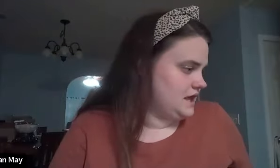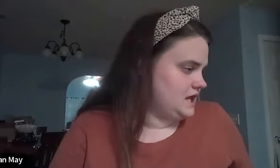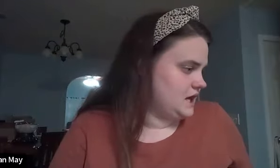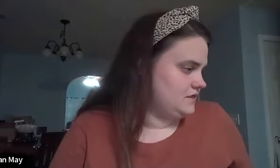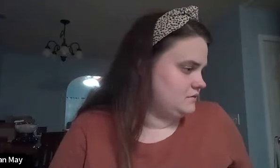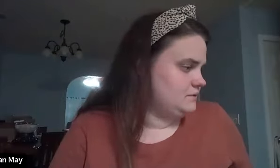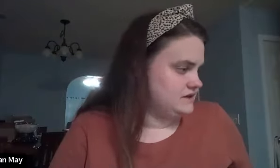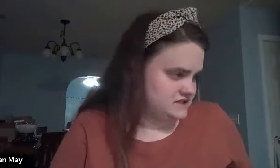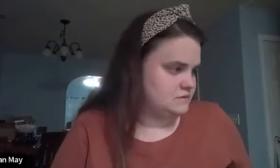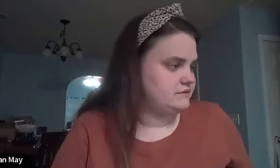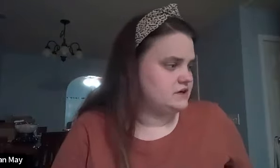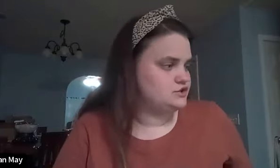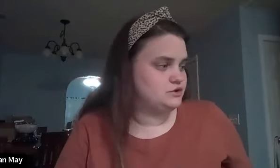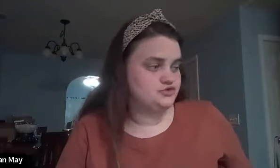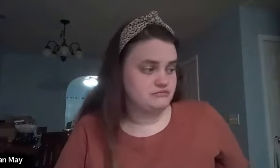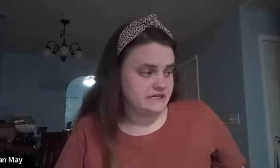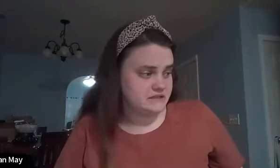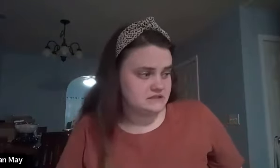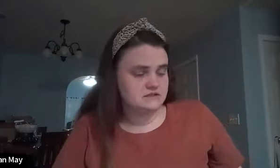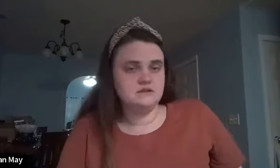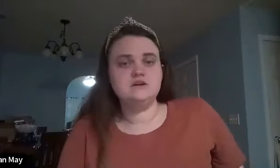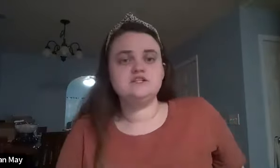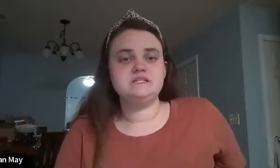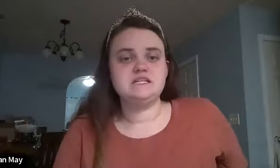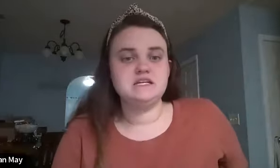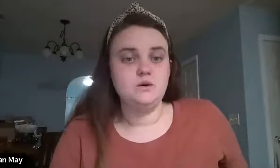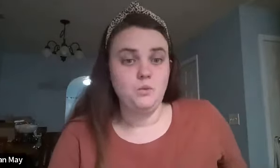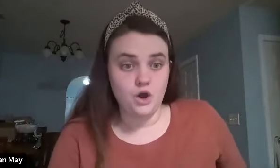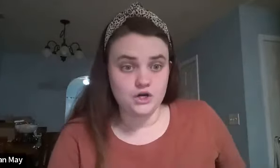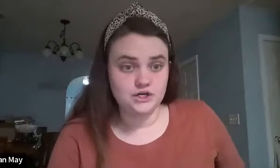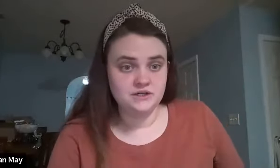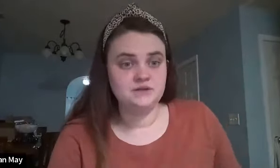Then I think this is when we went on to our drinks. So we did water.